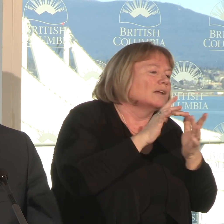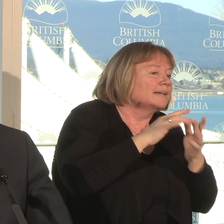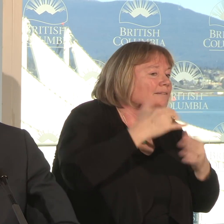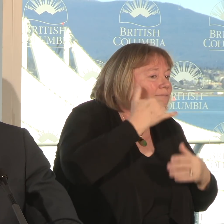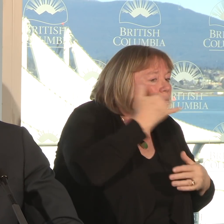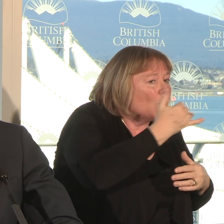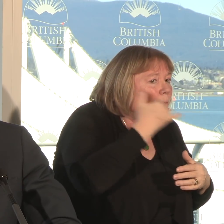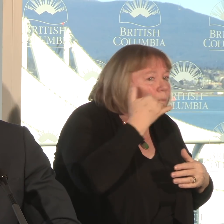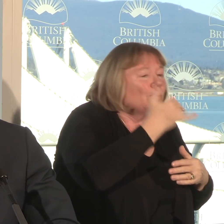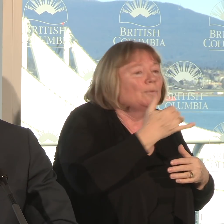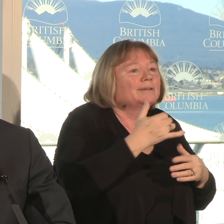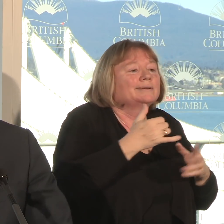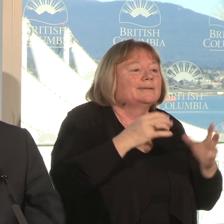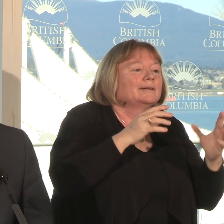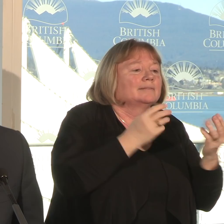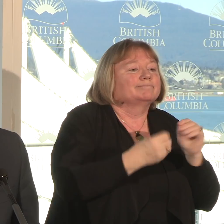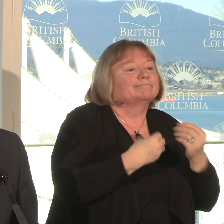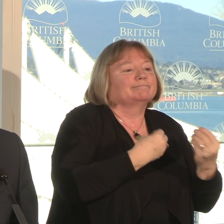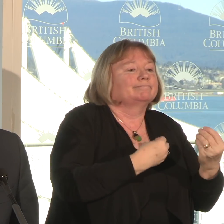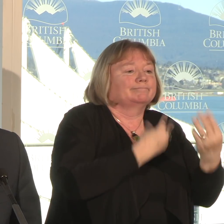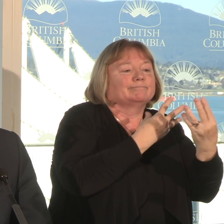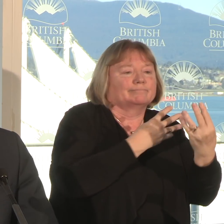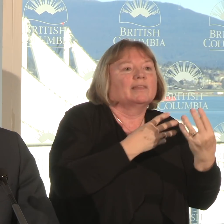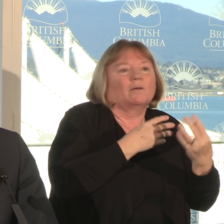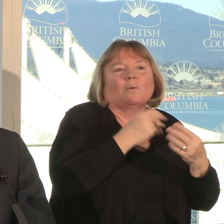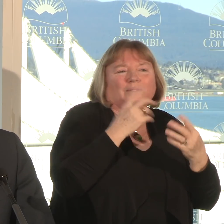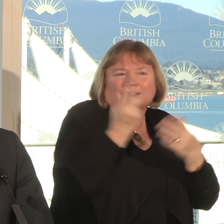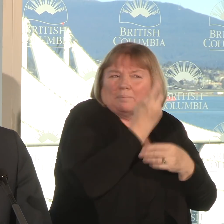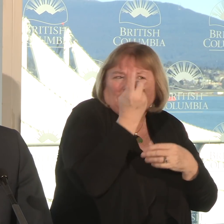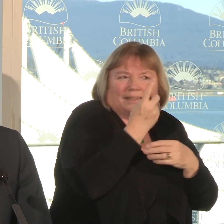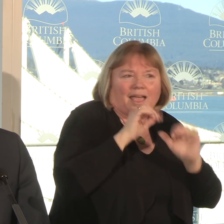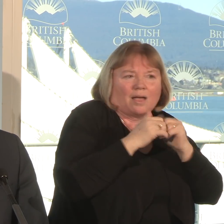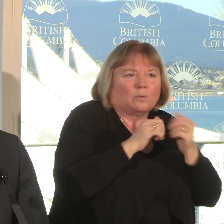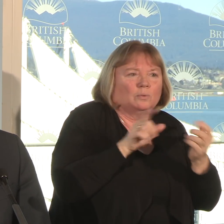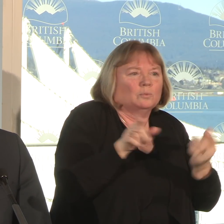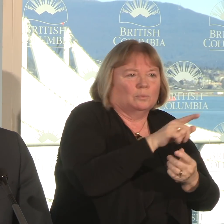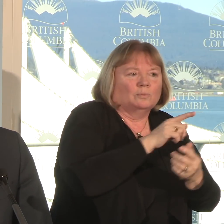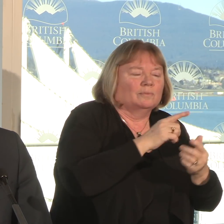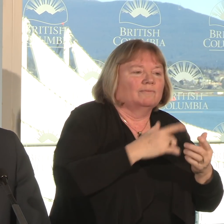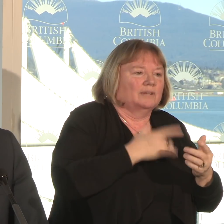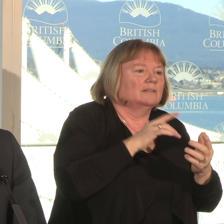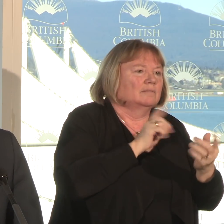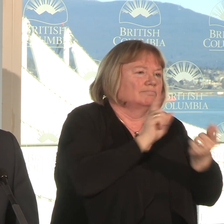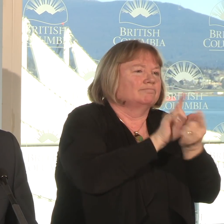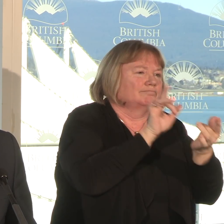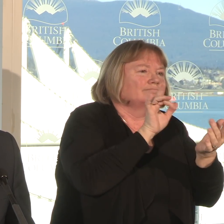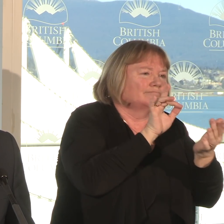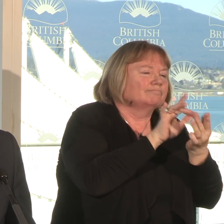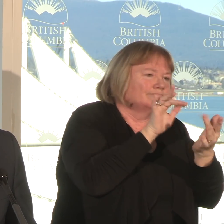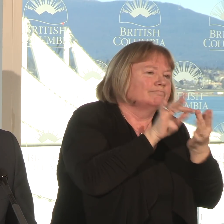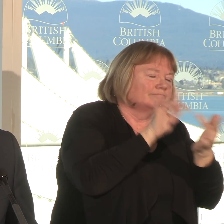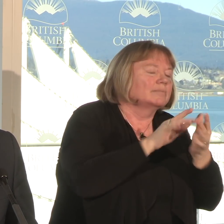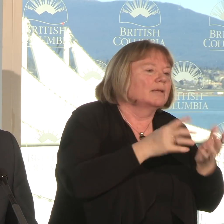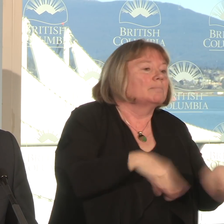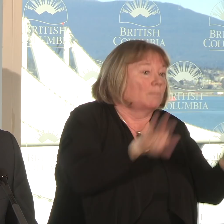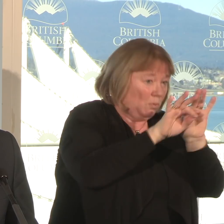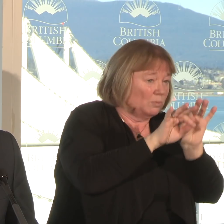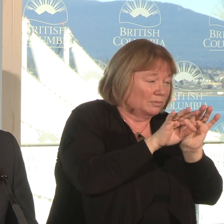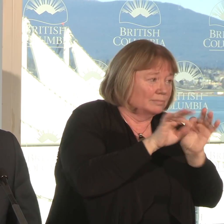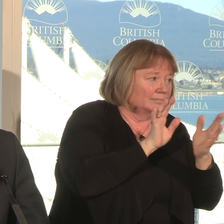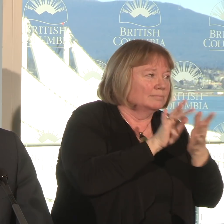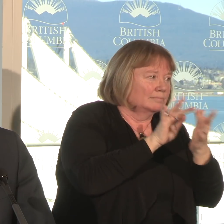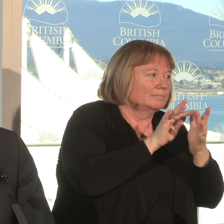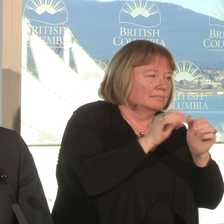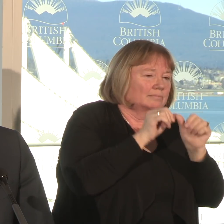the phone or on FaceTime, or however people choose to do that. It's obviously critically important in that